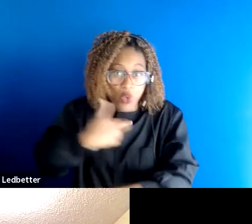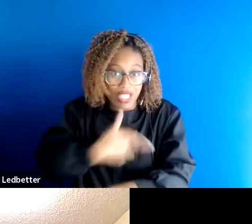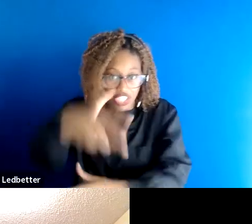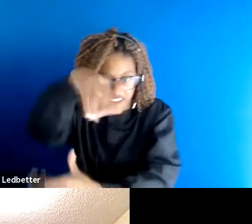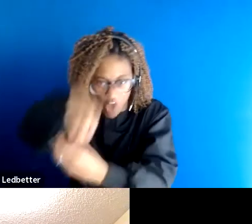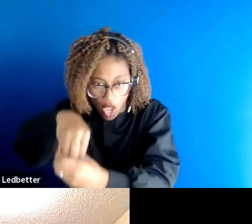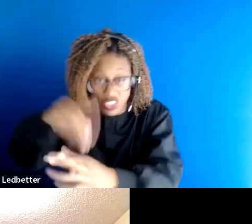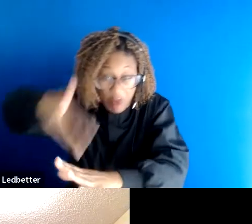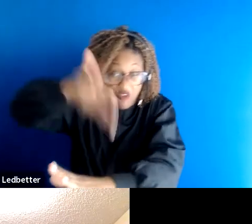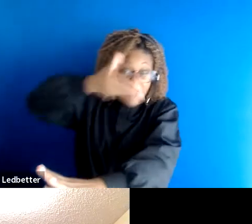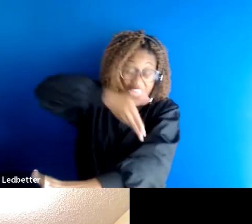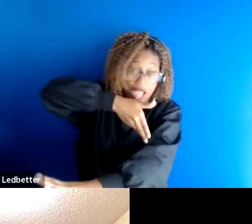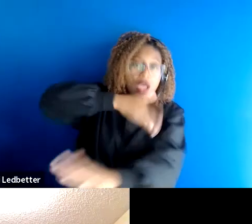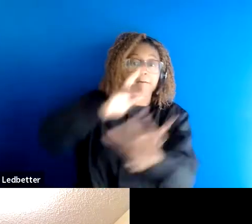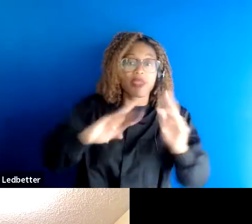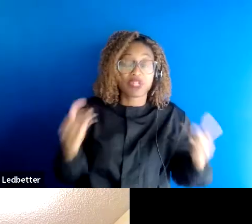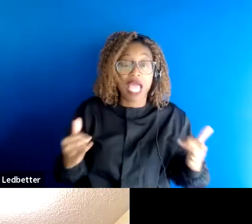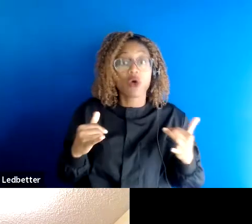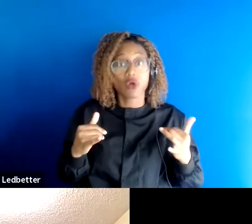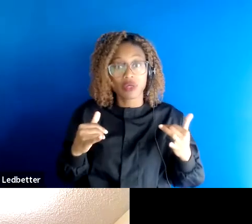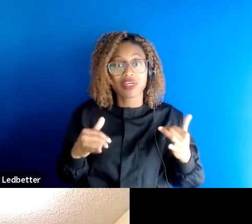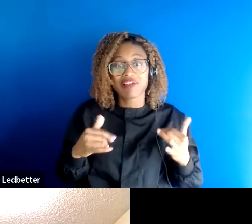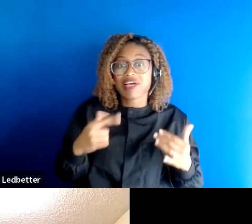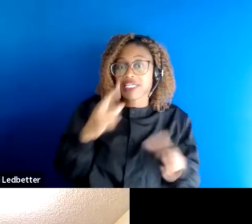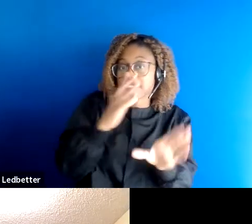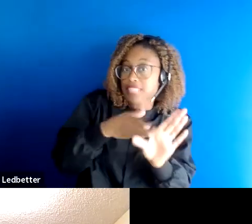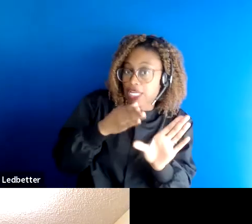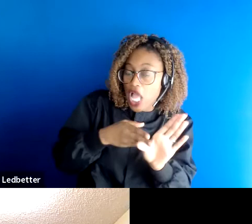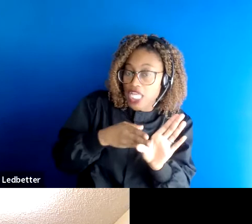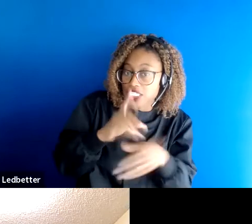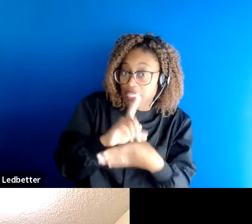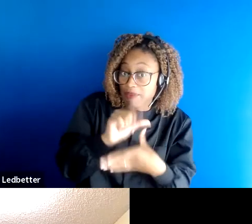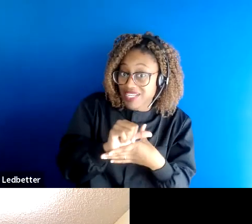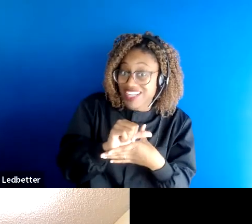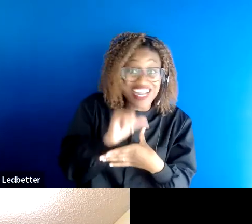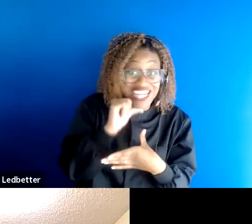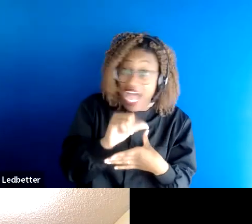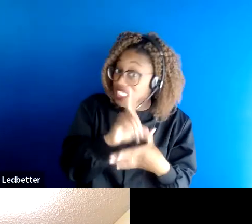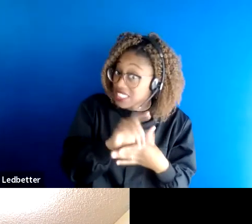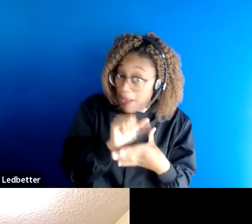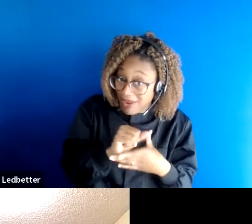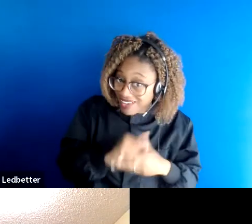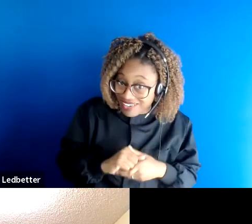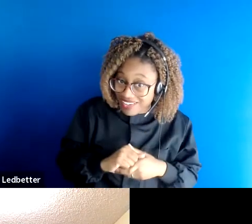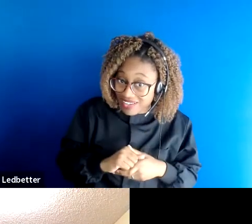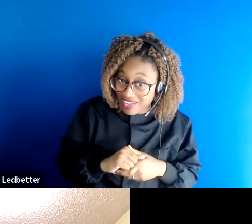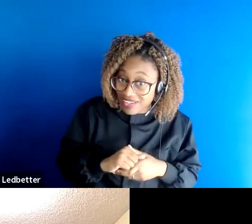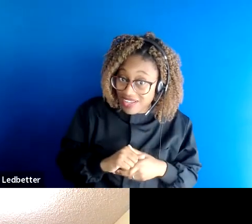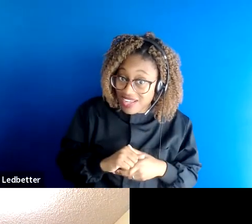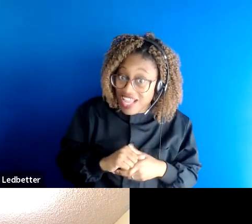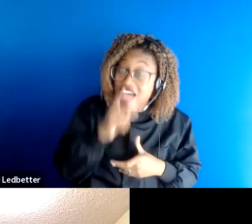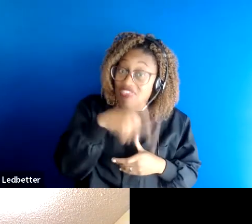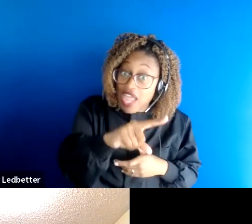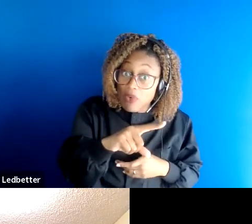people who would now be considered to be, say, psychiatrically disabled were not considered to be disabled. Actually, they were the ones